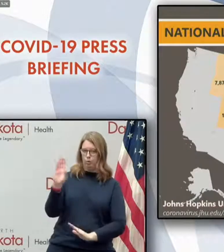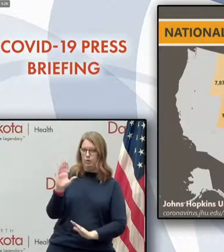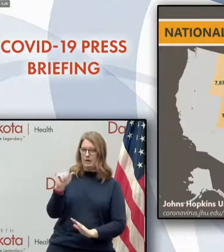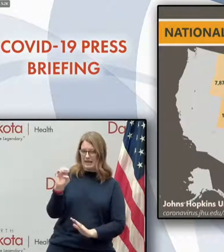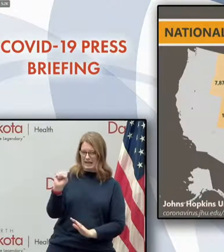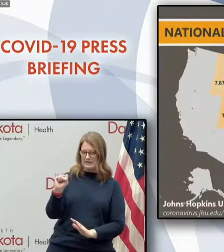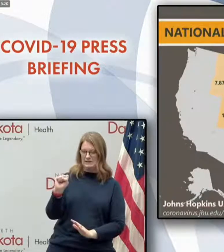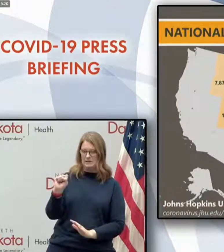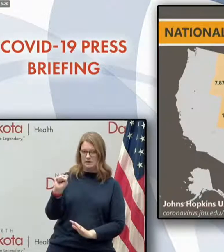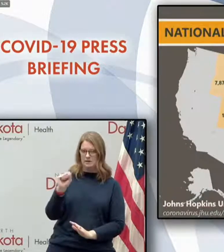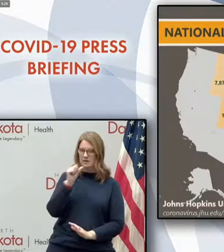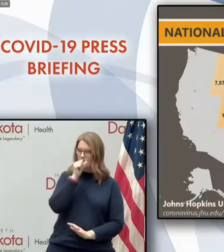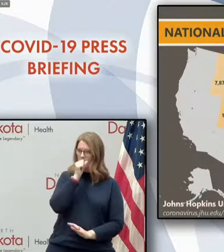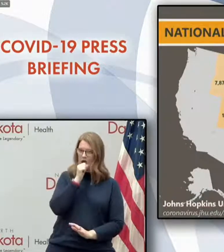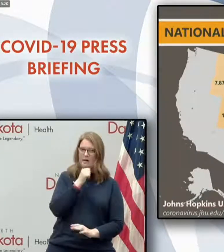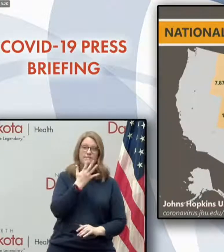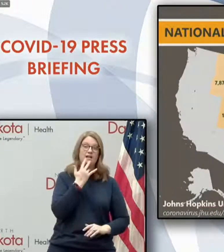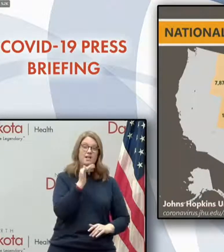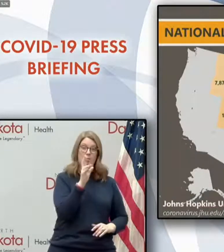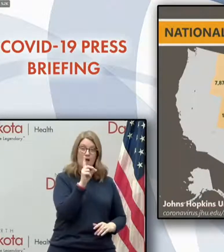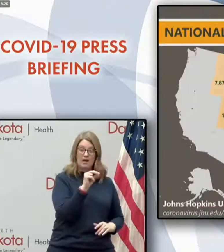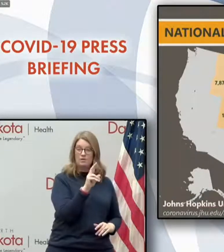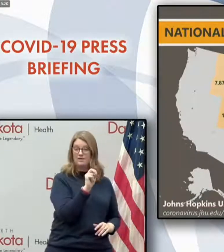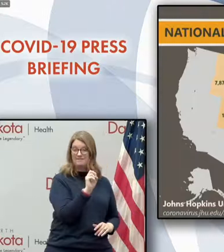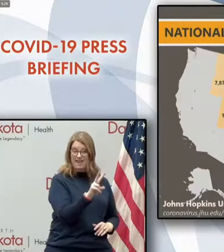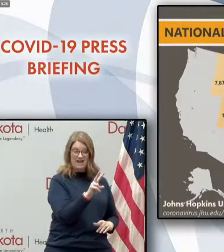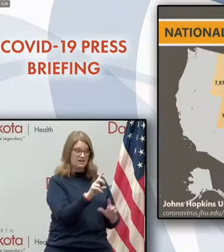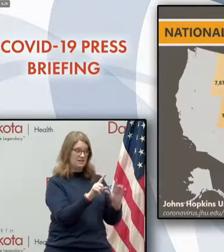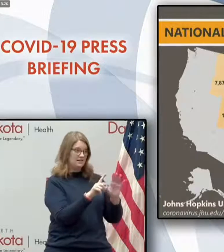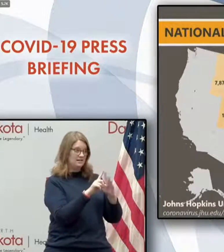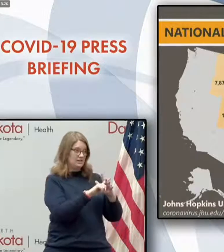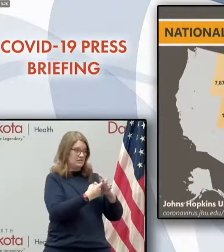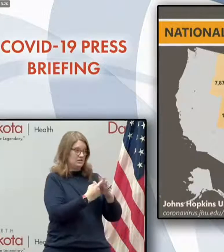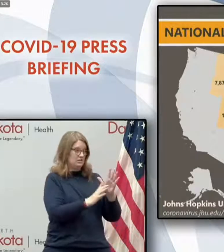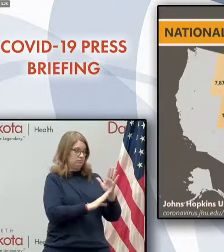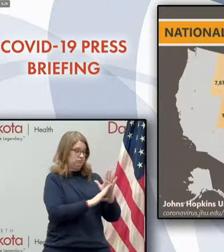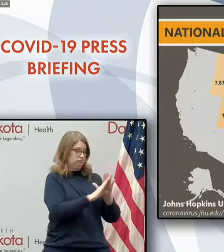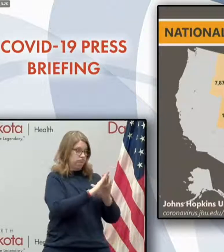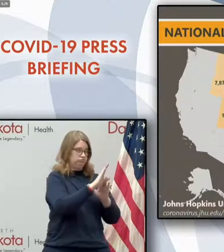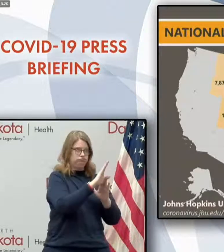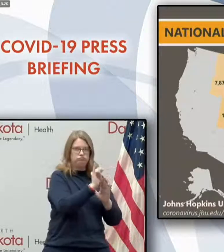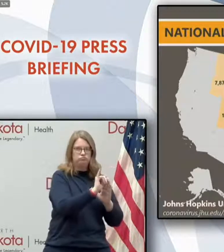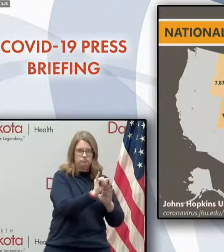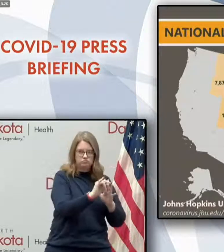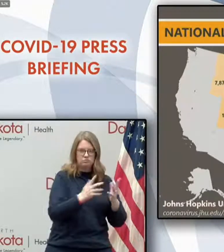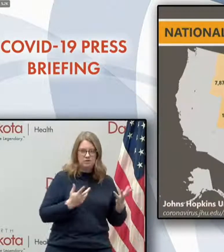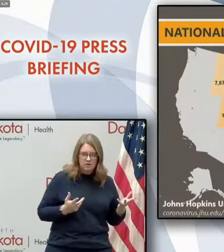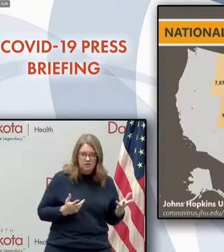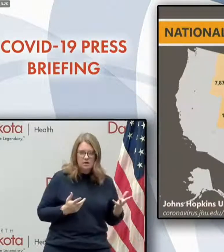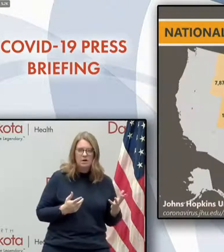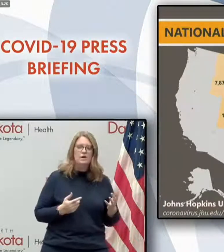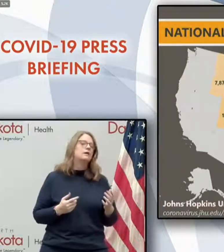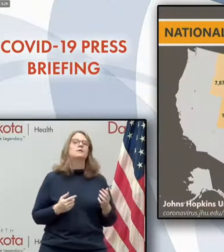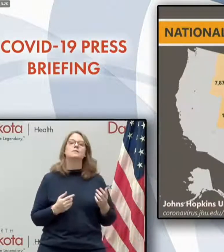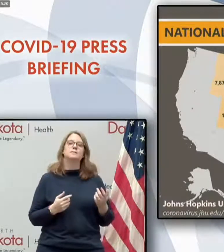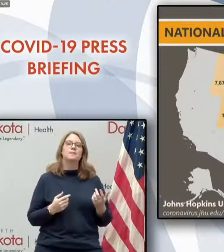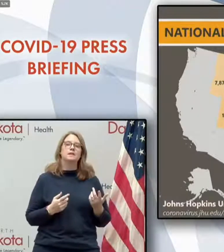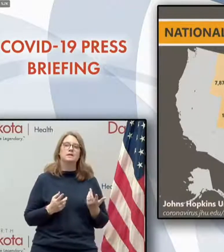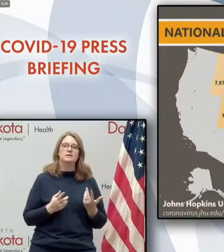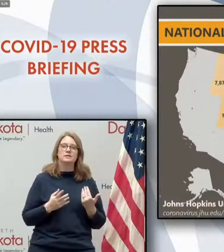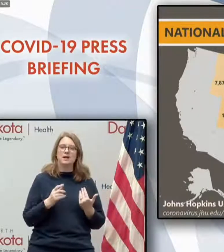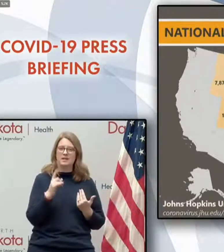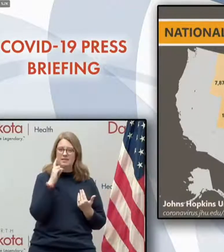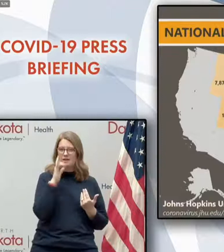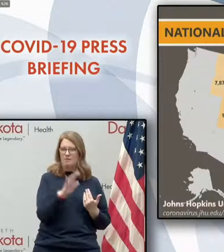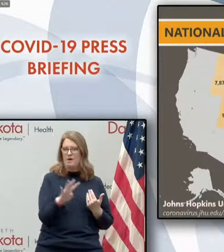are there, Colorado, Nevada, all of these that are on the rise around the country. And really we're seeing, I think, in close to 40